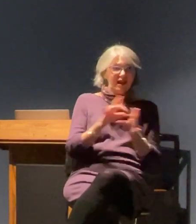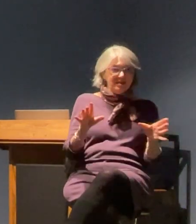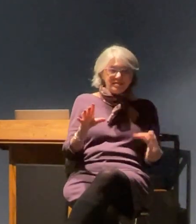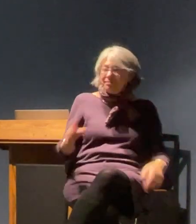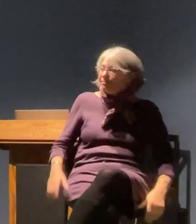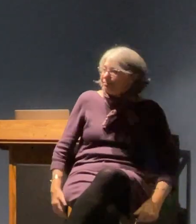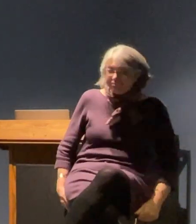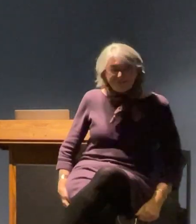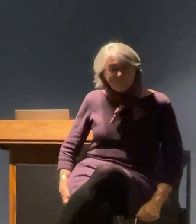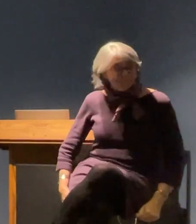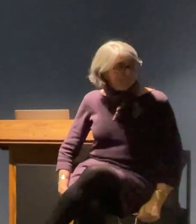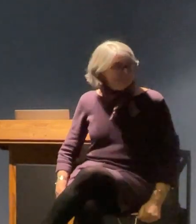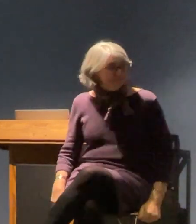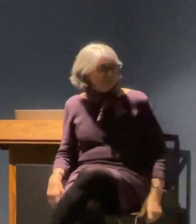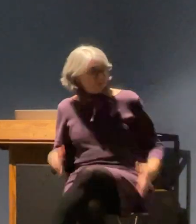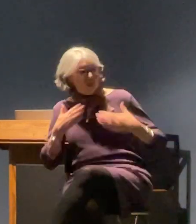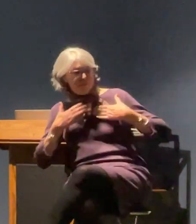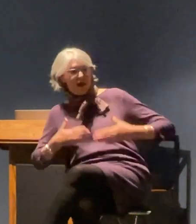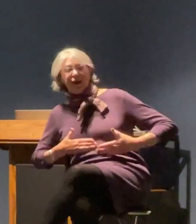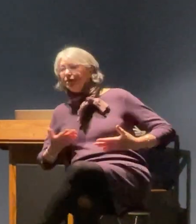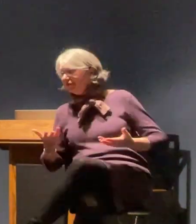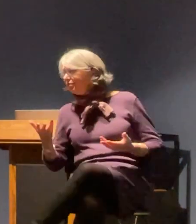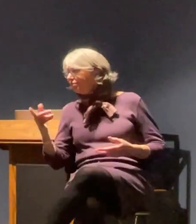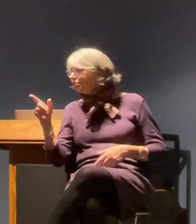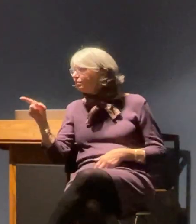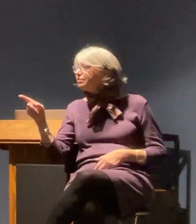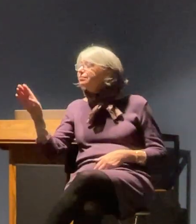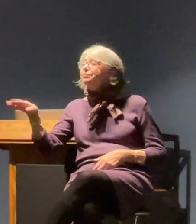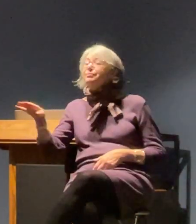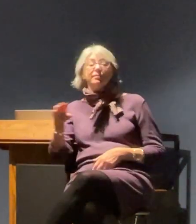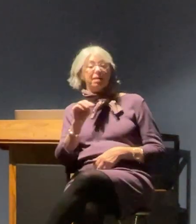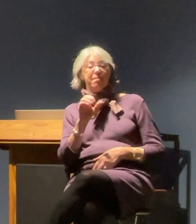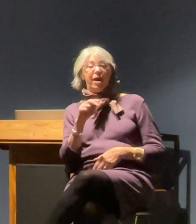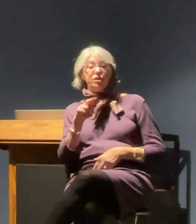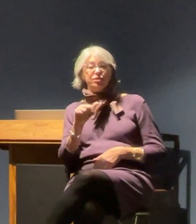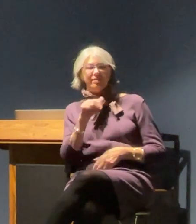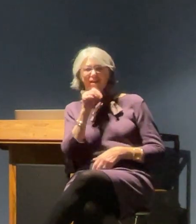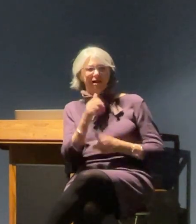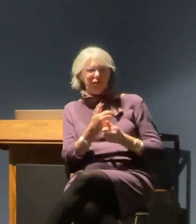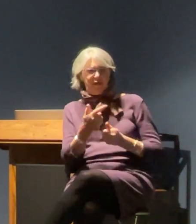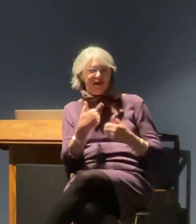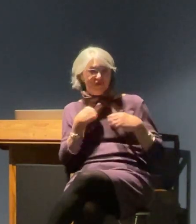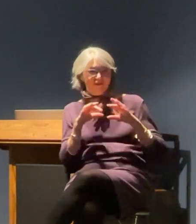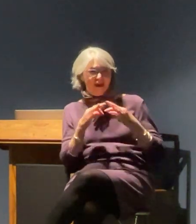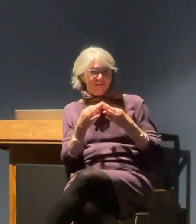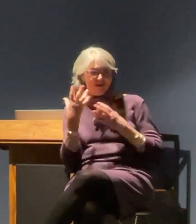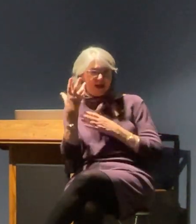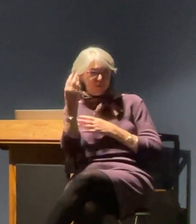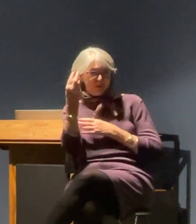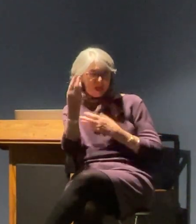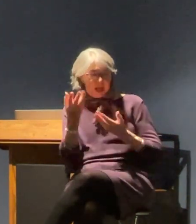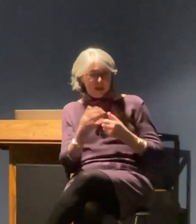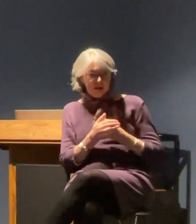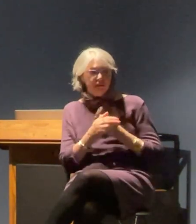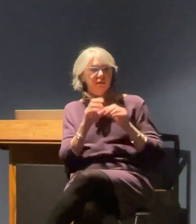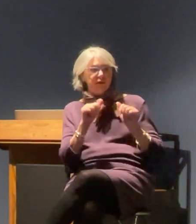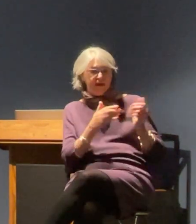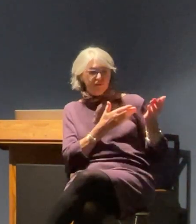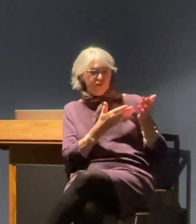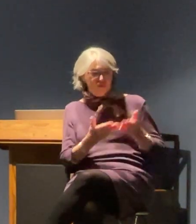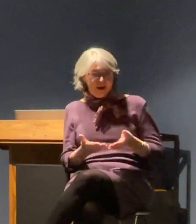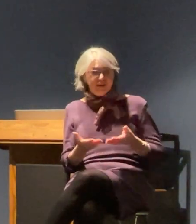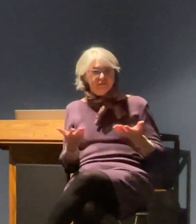remember that we talked about not everybody can get in, not everybody has family outside who can